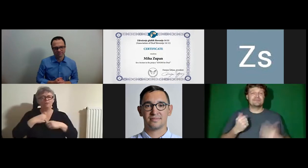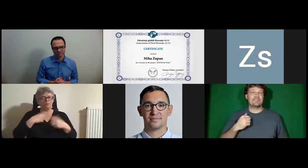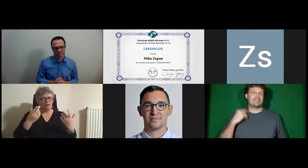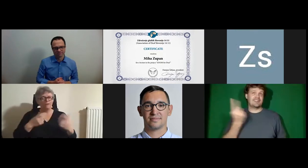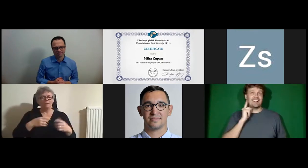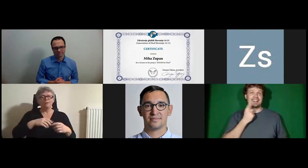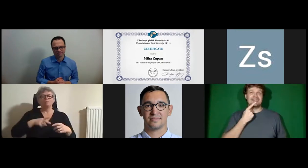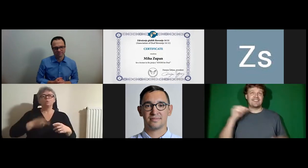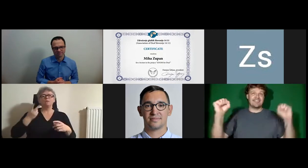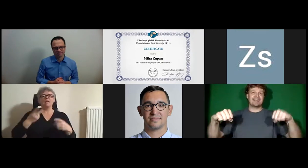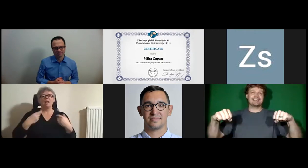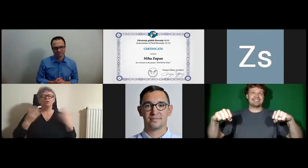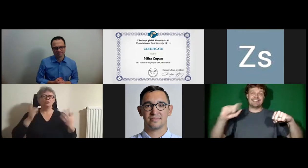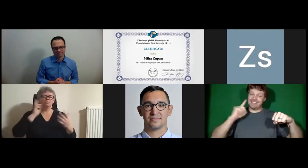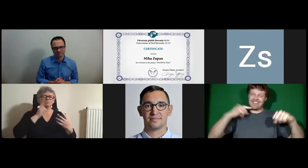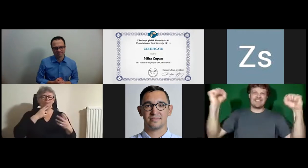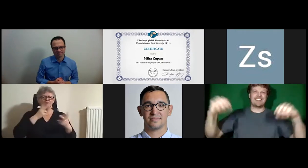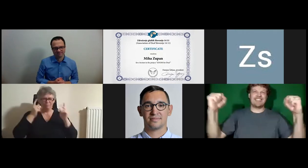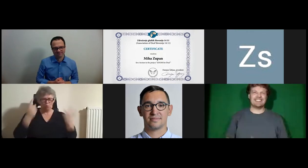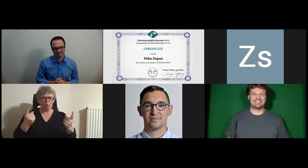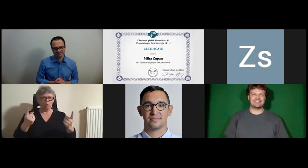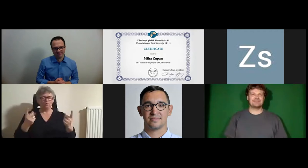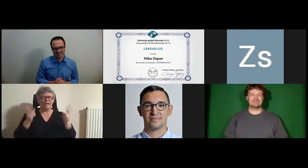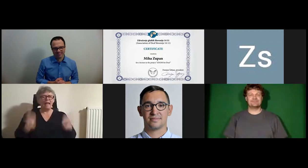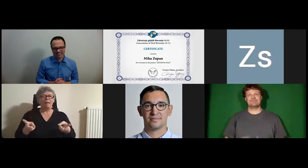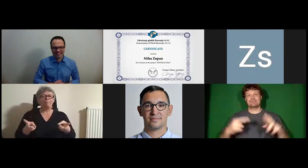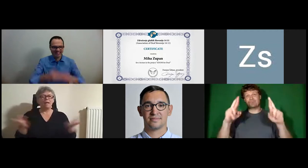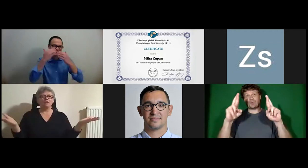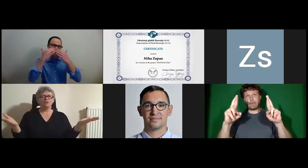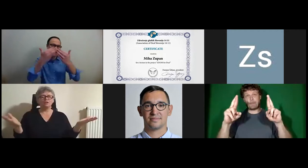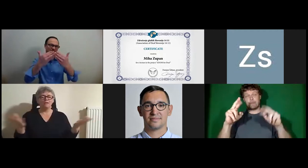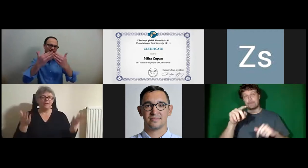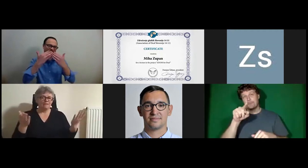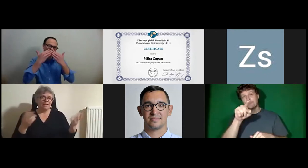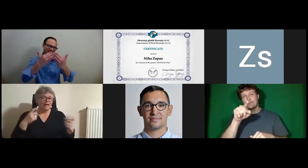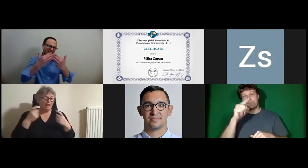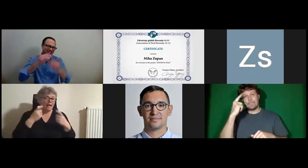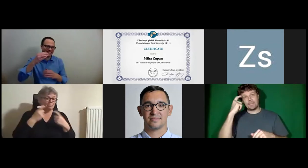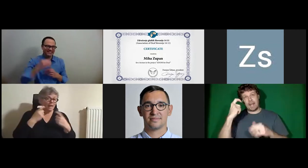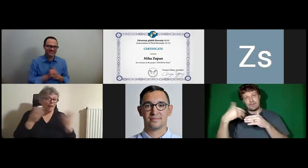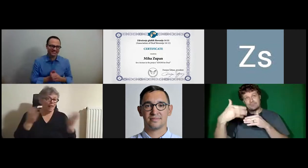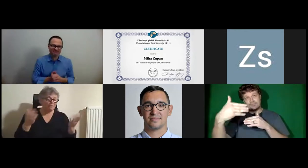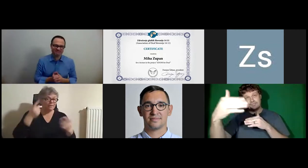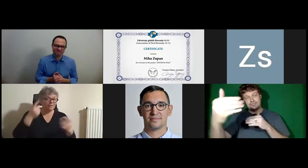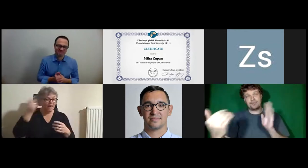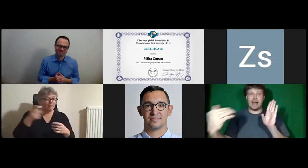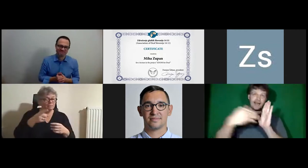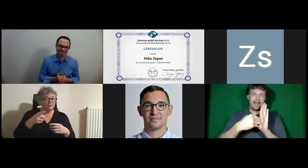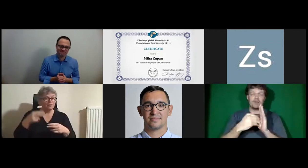having us be able to put your experiences in our minds and in our hearts.